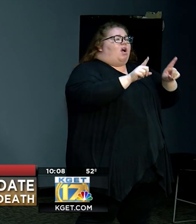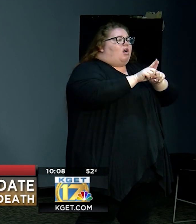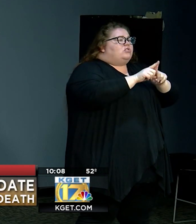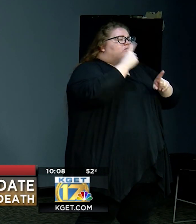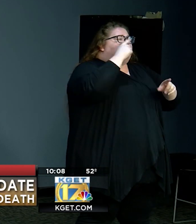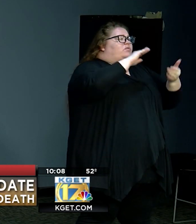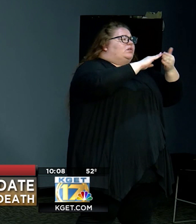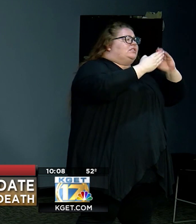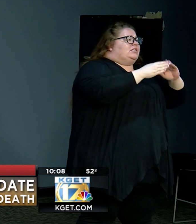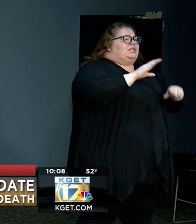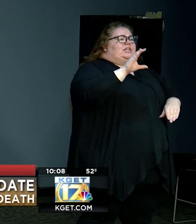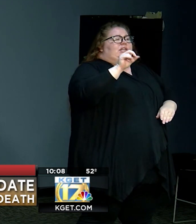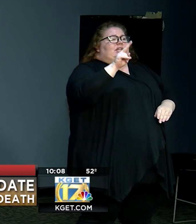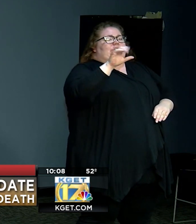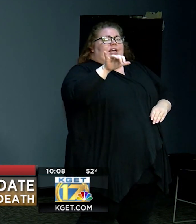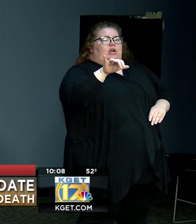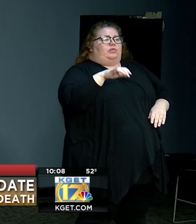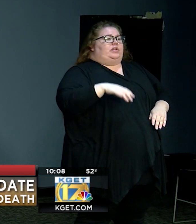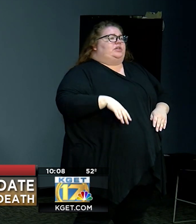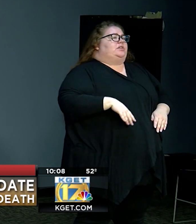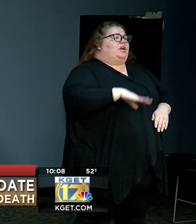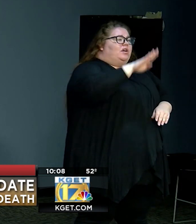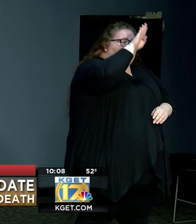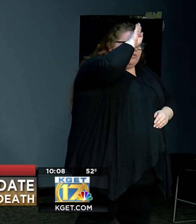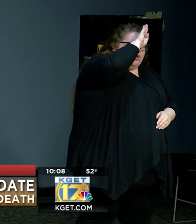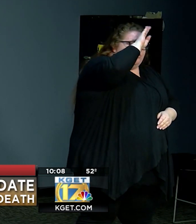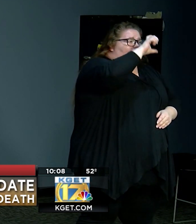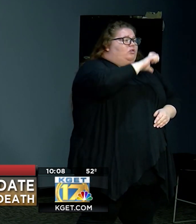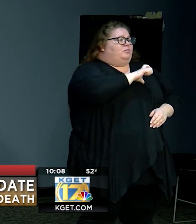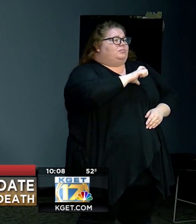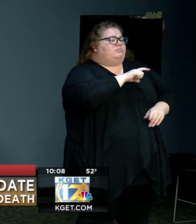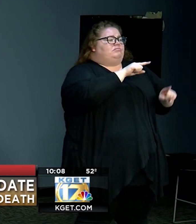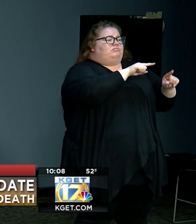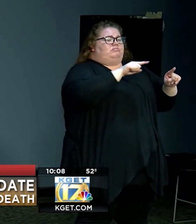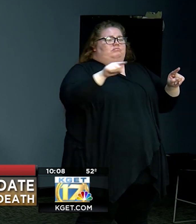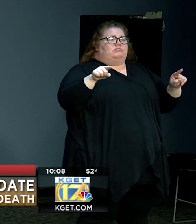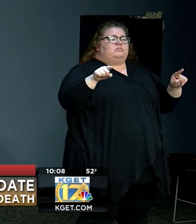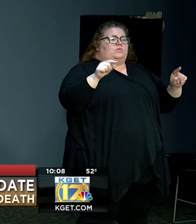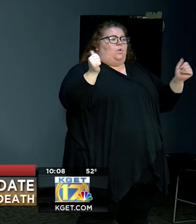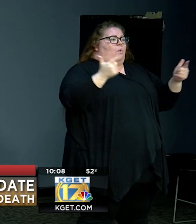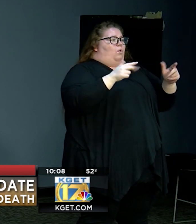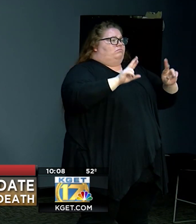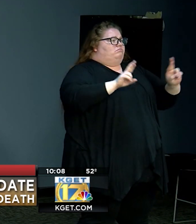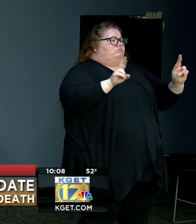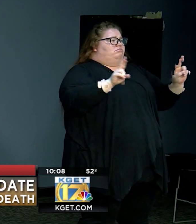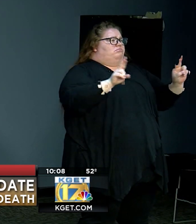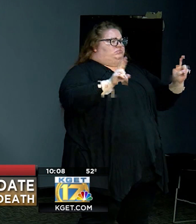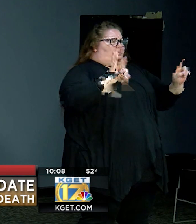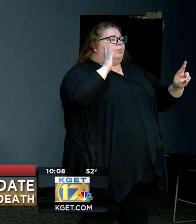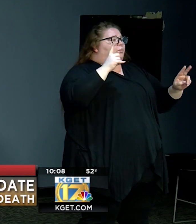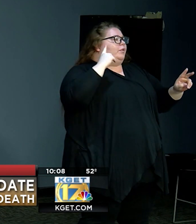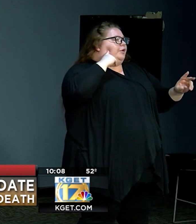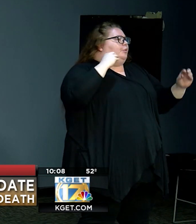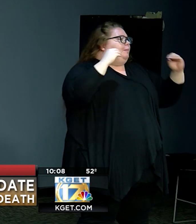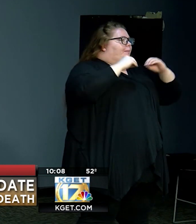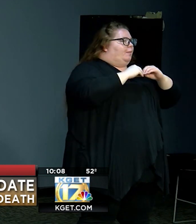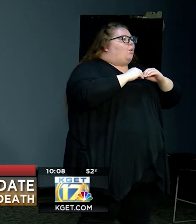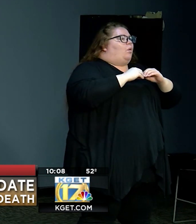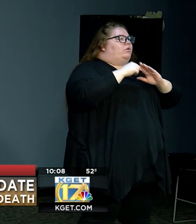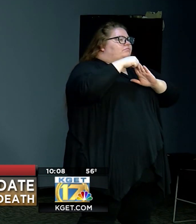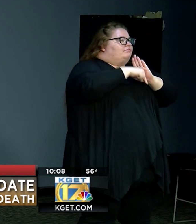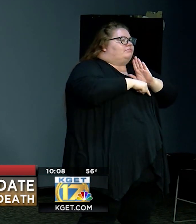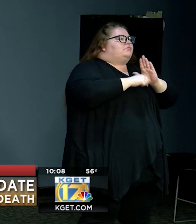our county, first responders, for our other personnel. And you're going to hear more about the specifics from our